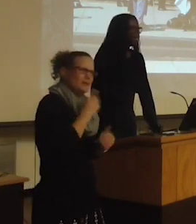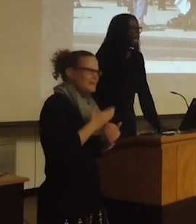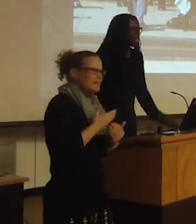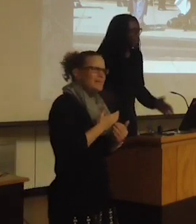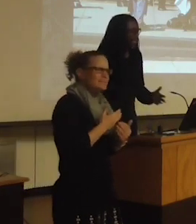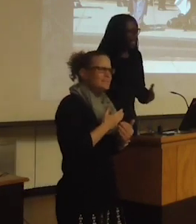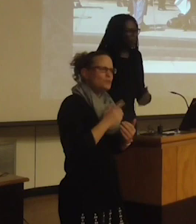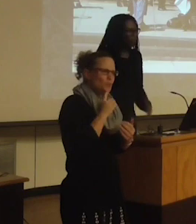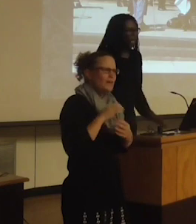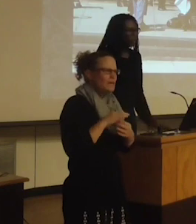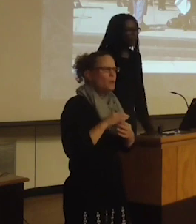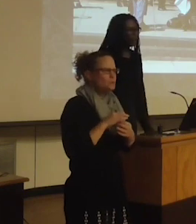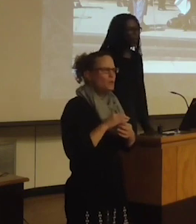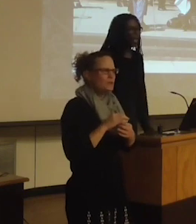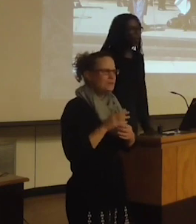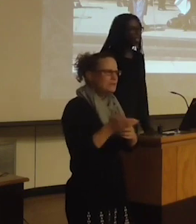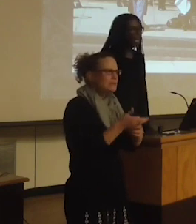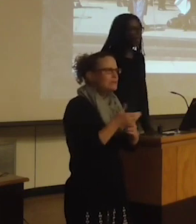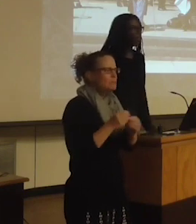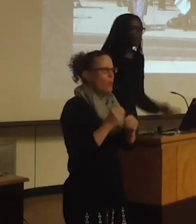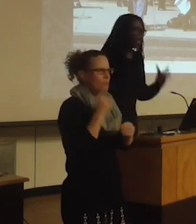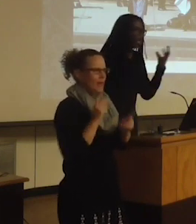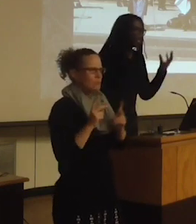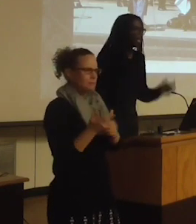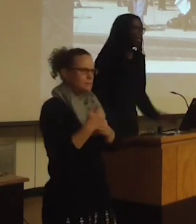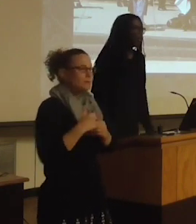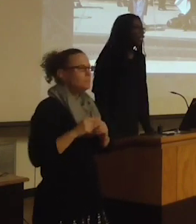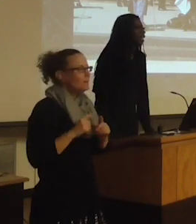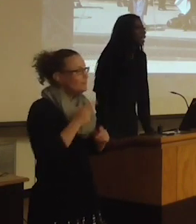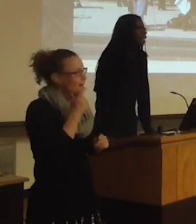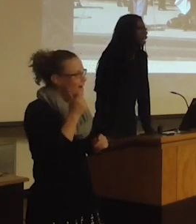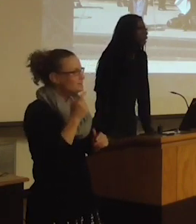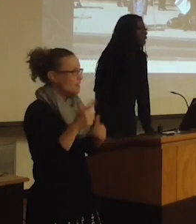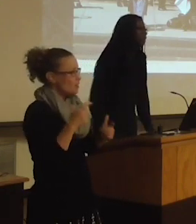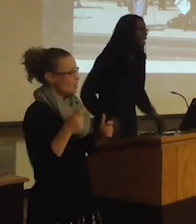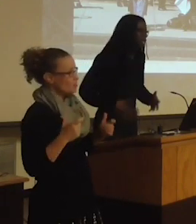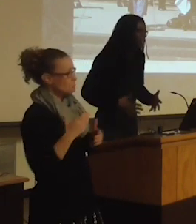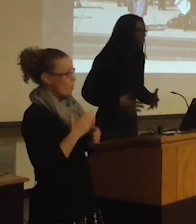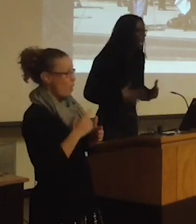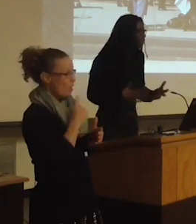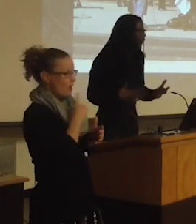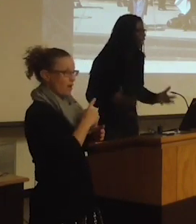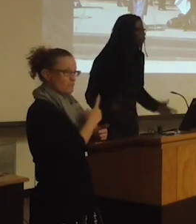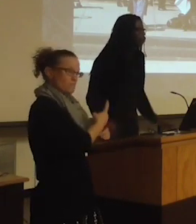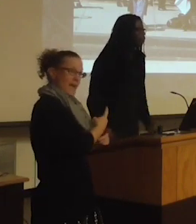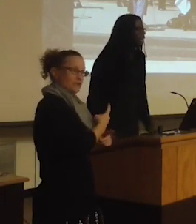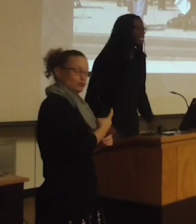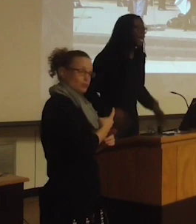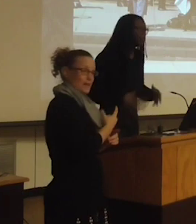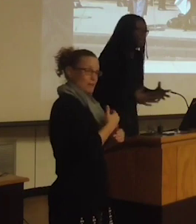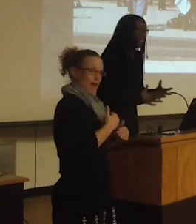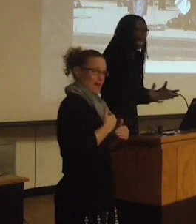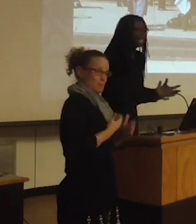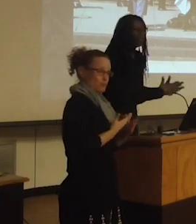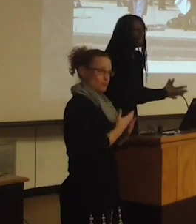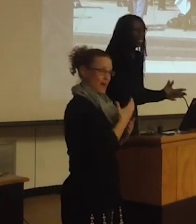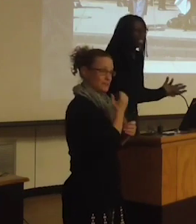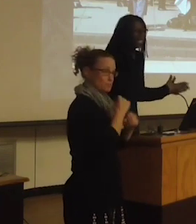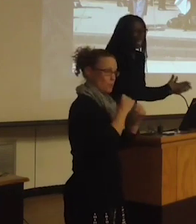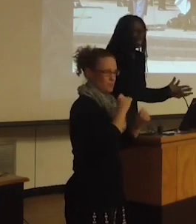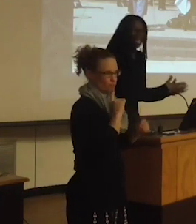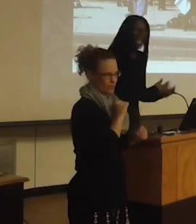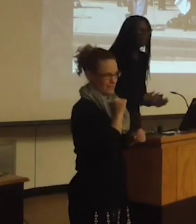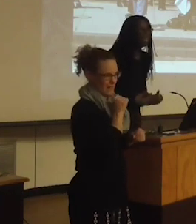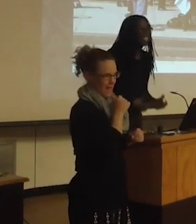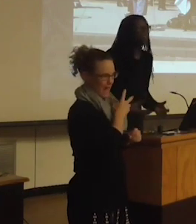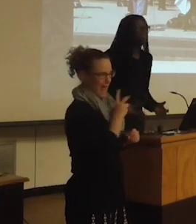win to actually get more black people on our side, but because a large contingent of the mainstream animal rights movement is not really as invested